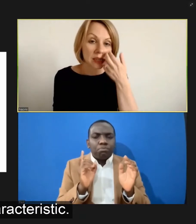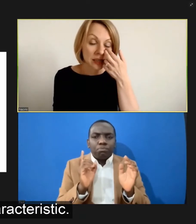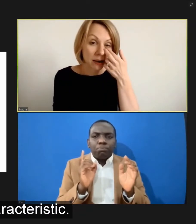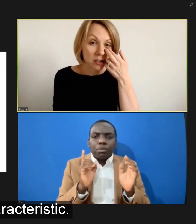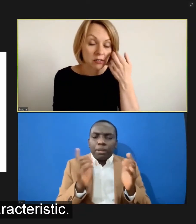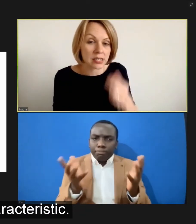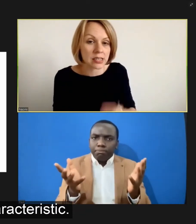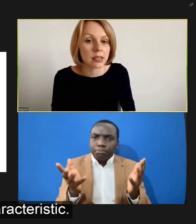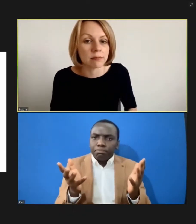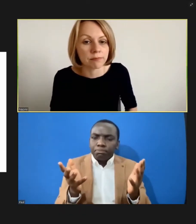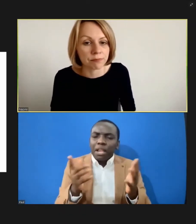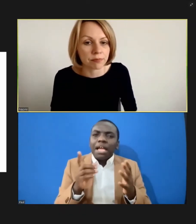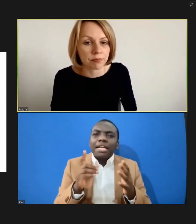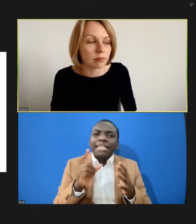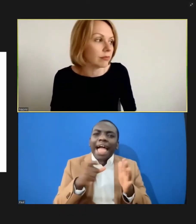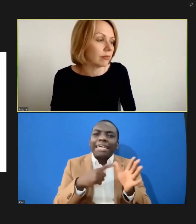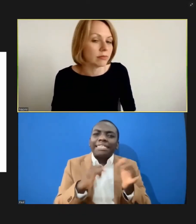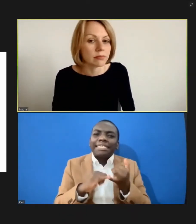protected characteristic.